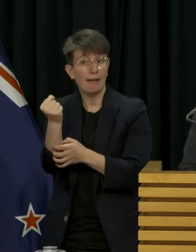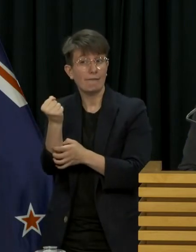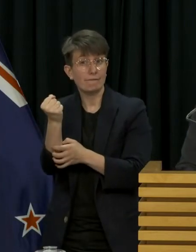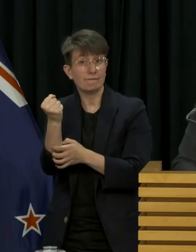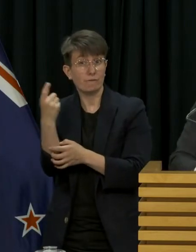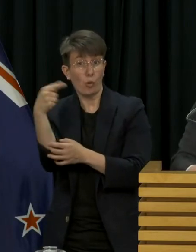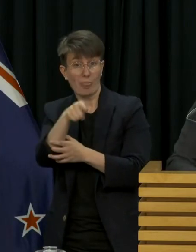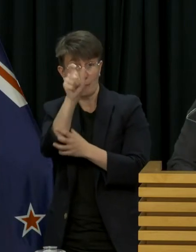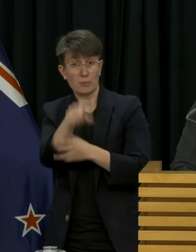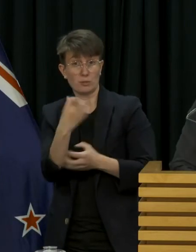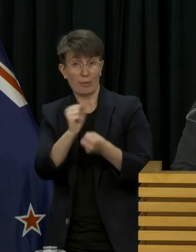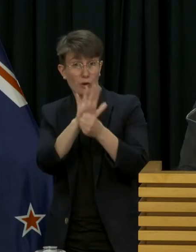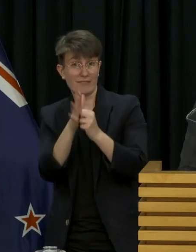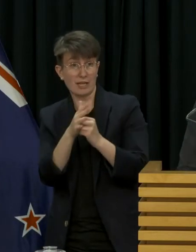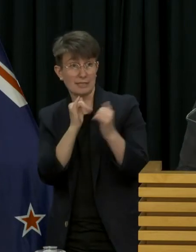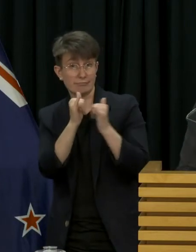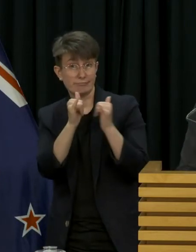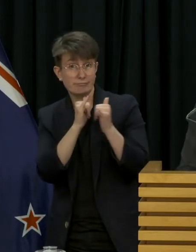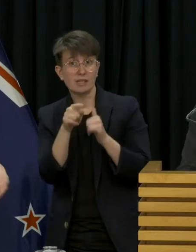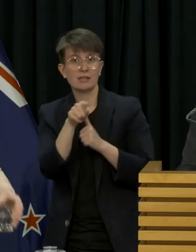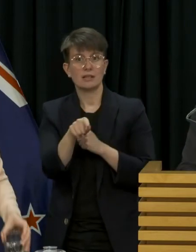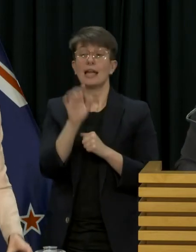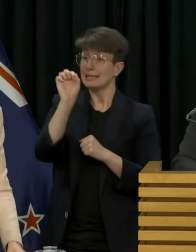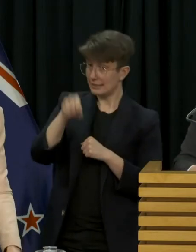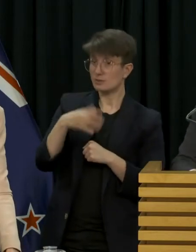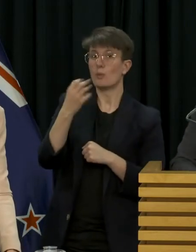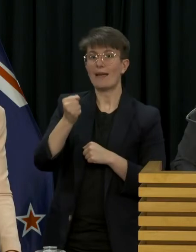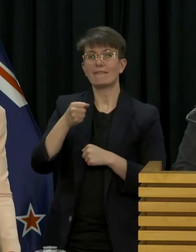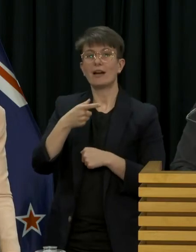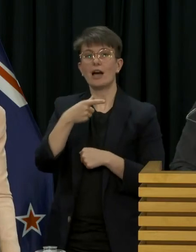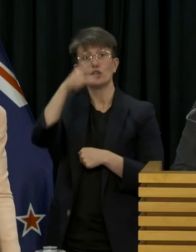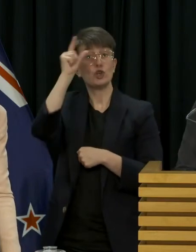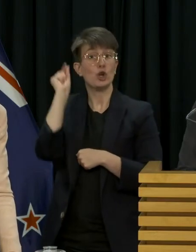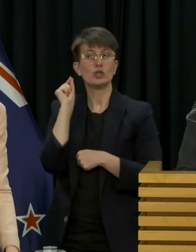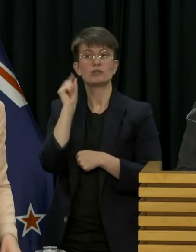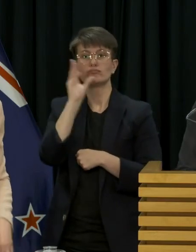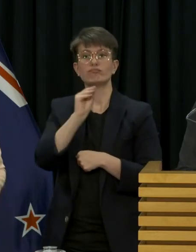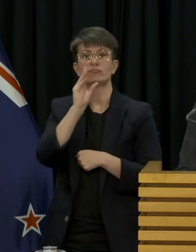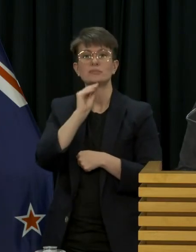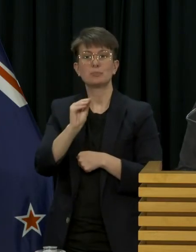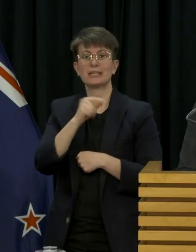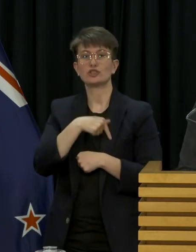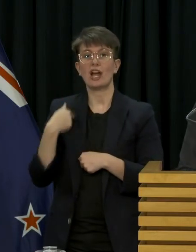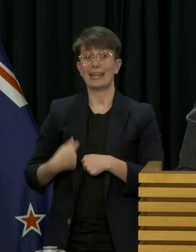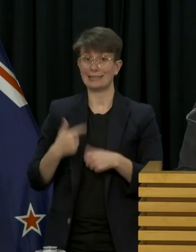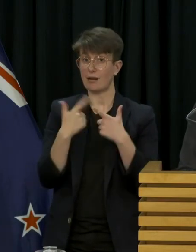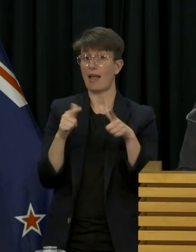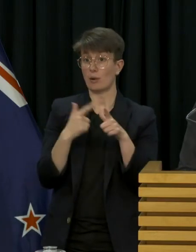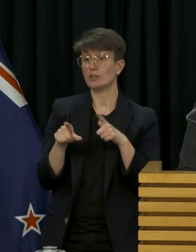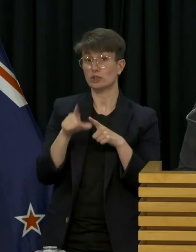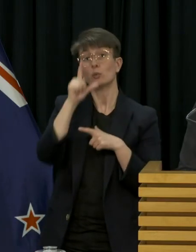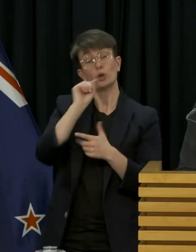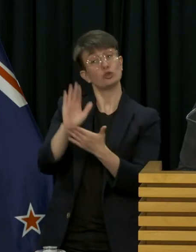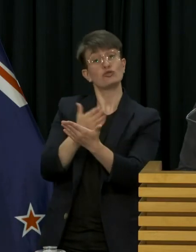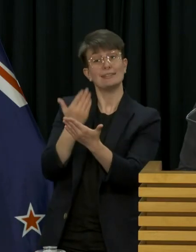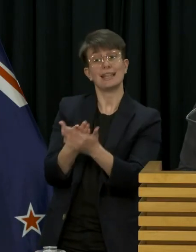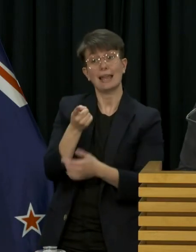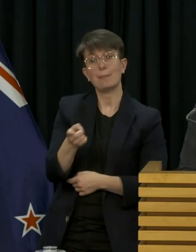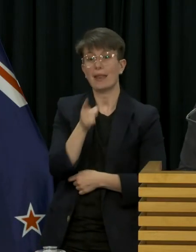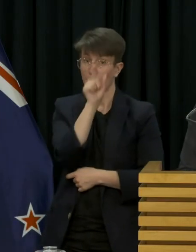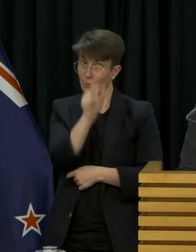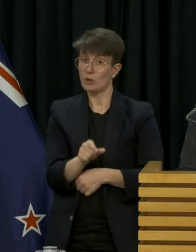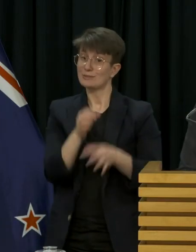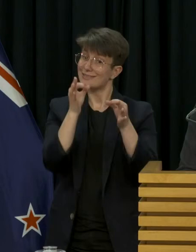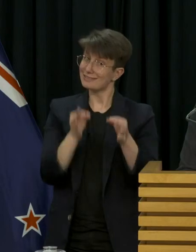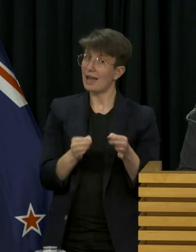translate. The person being interviewed ultimately opted to do the interview in English. So you're not concerned at all about these reports